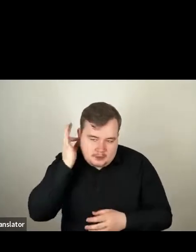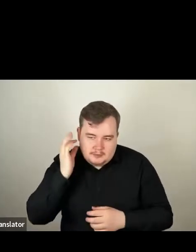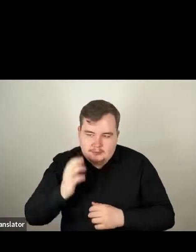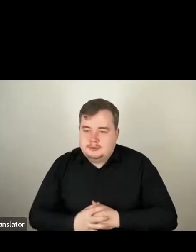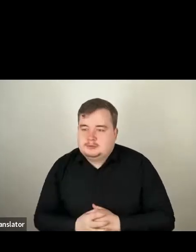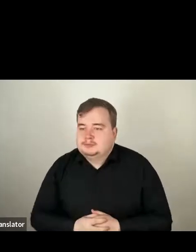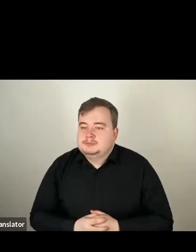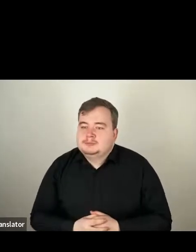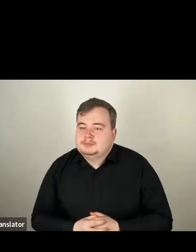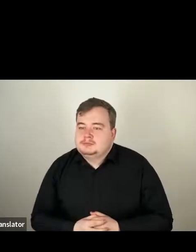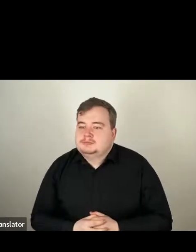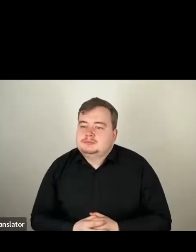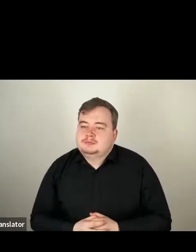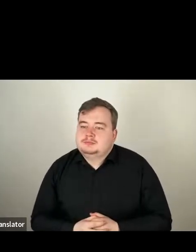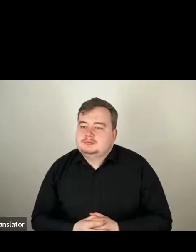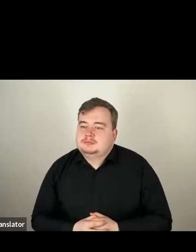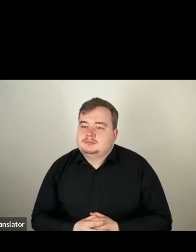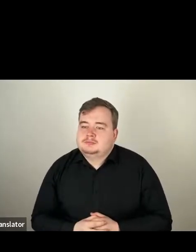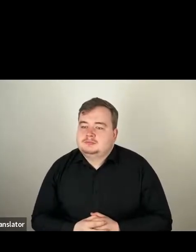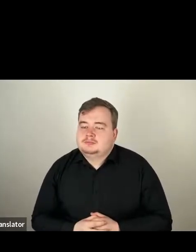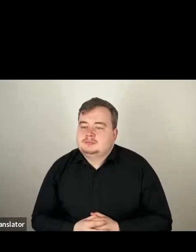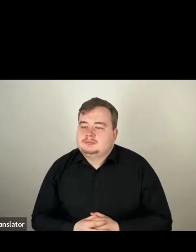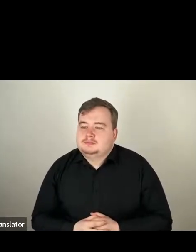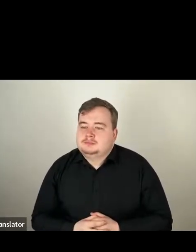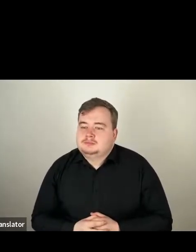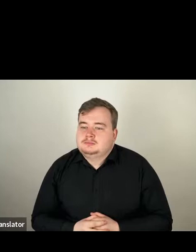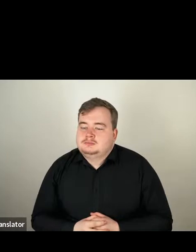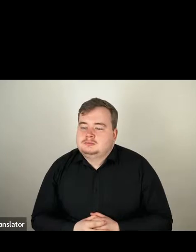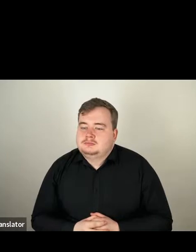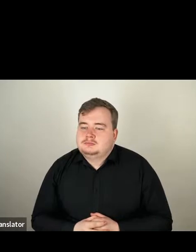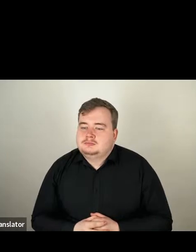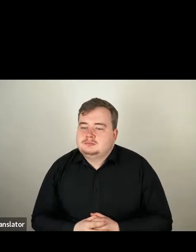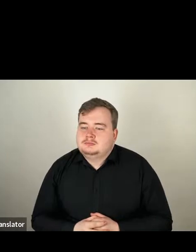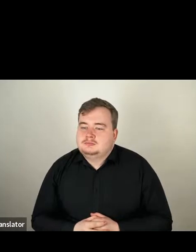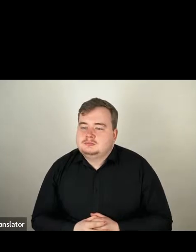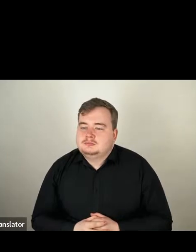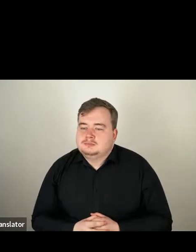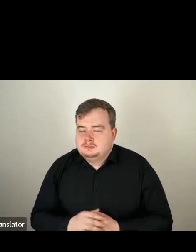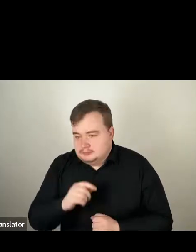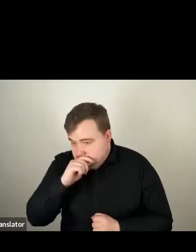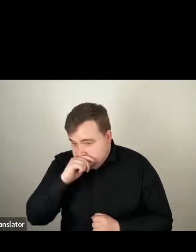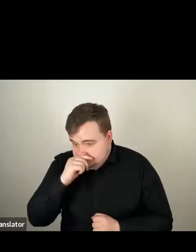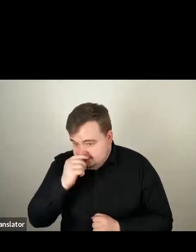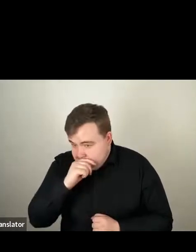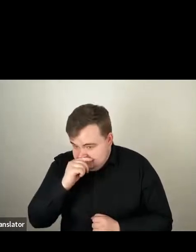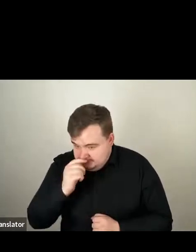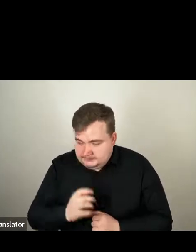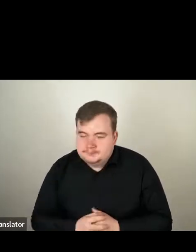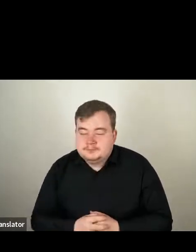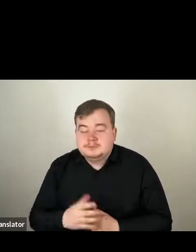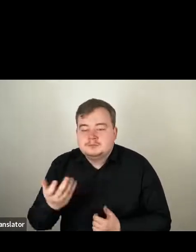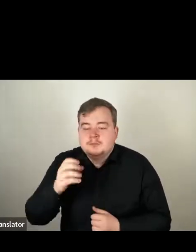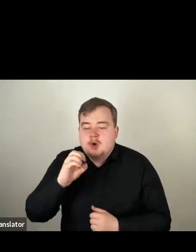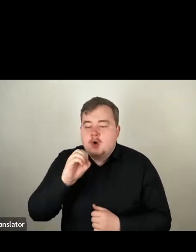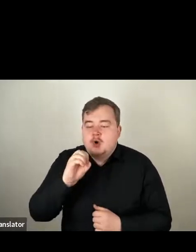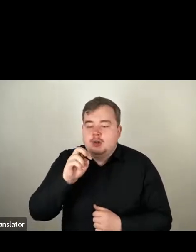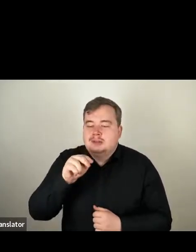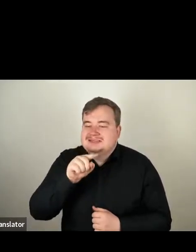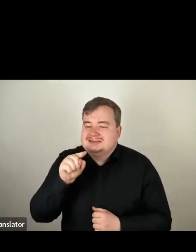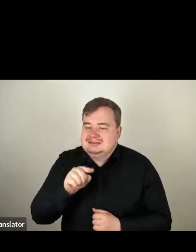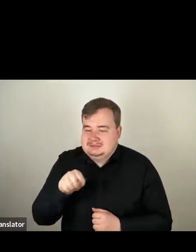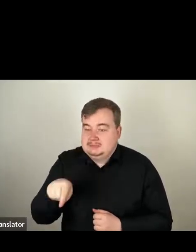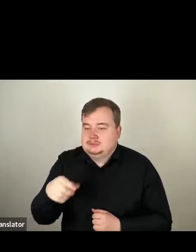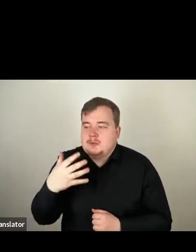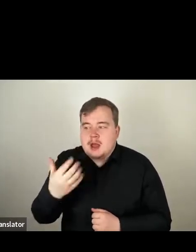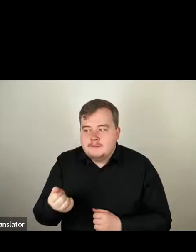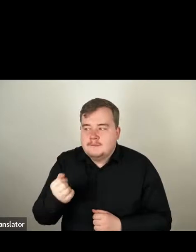OSCE PA delegation to US. We have visited the United Nations this Monday and last